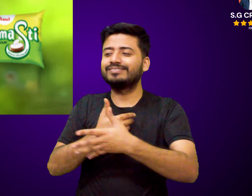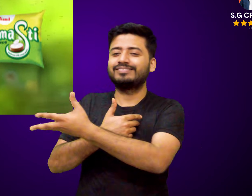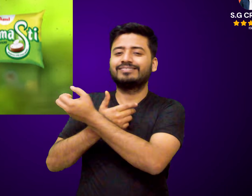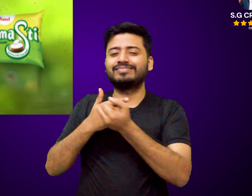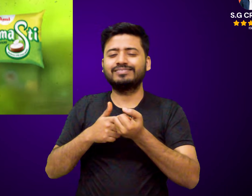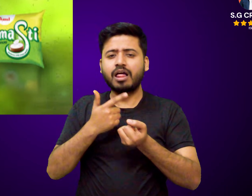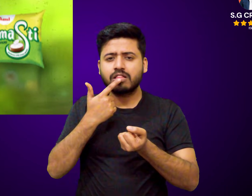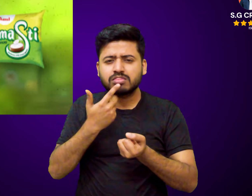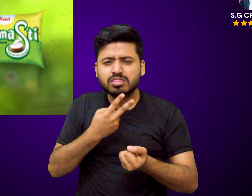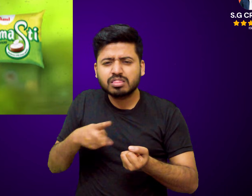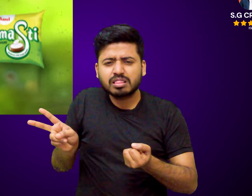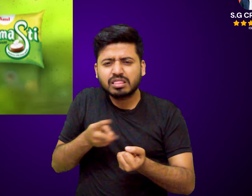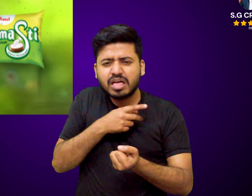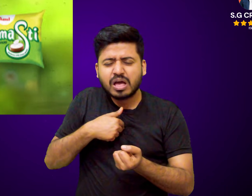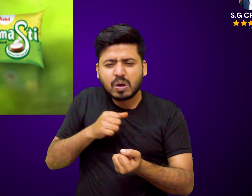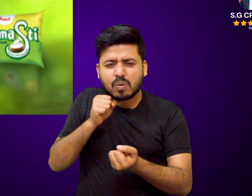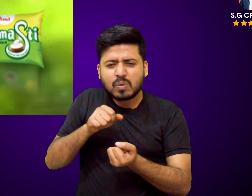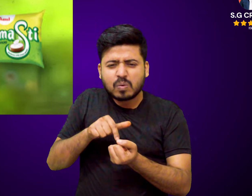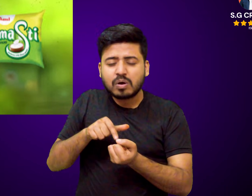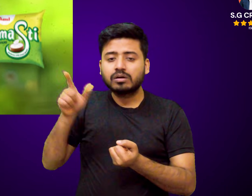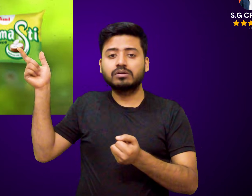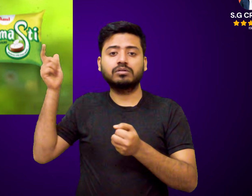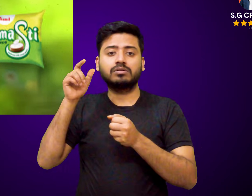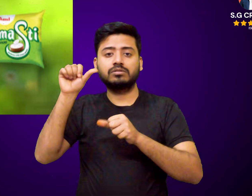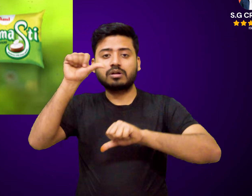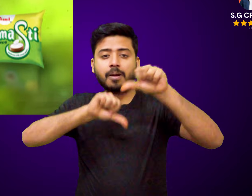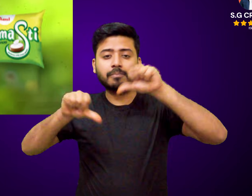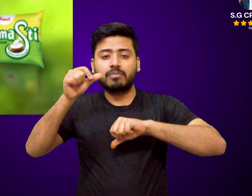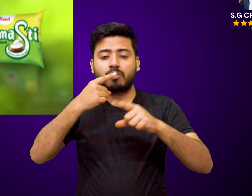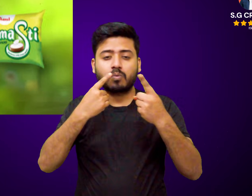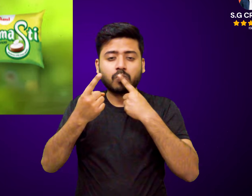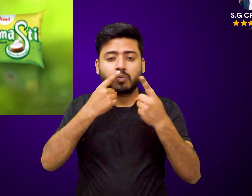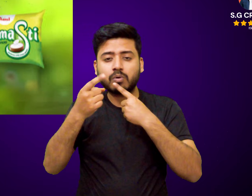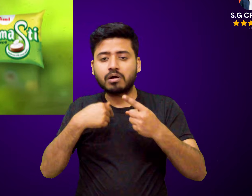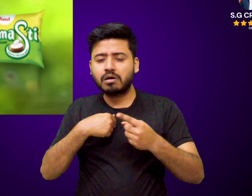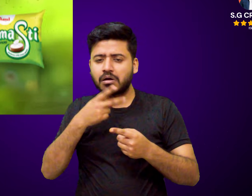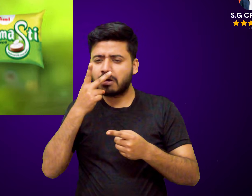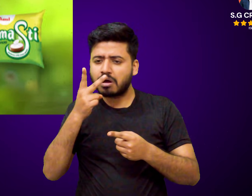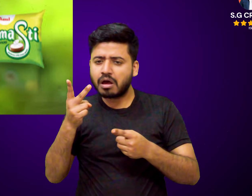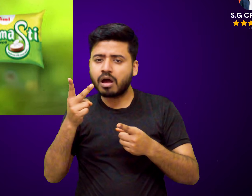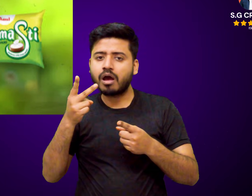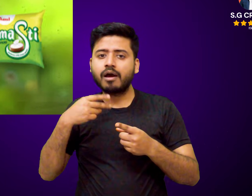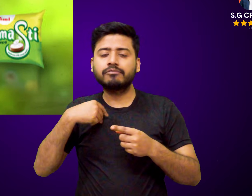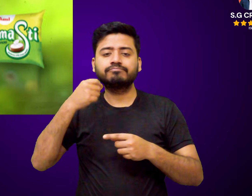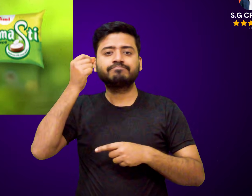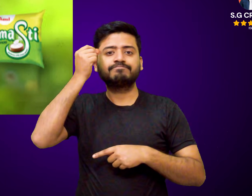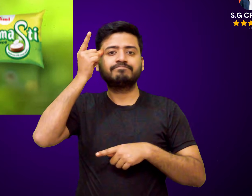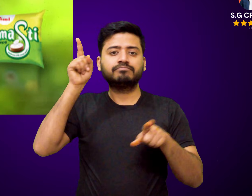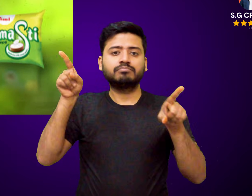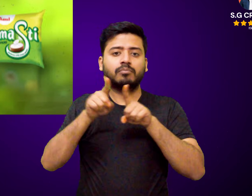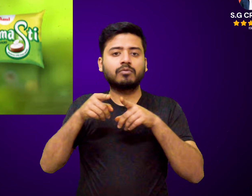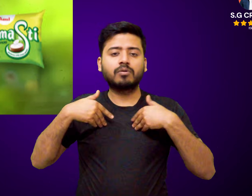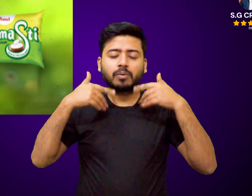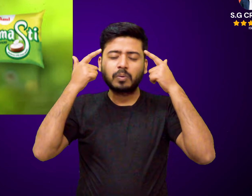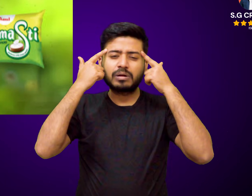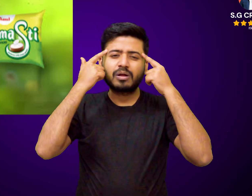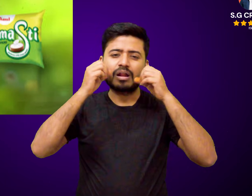While the cup is roughly 40% more expensive, Amul maintains the curd is identical and the price difference is purely for the